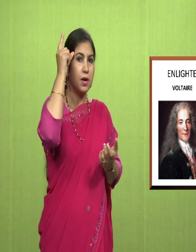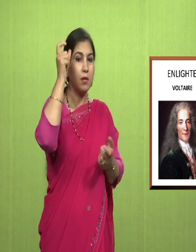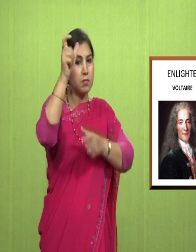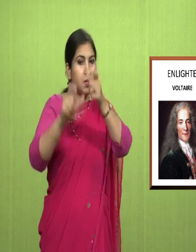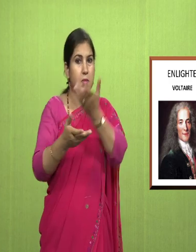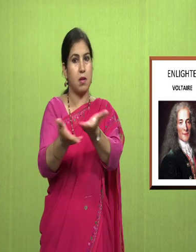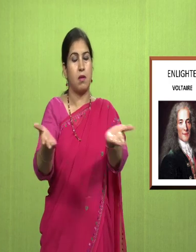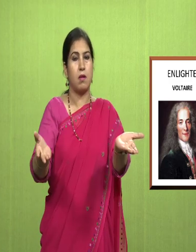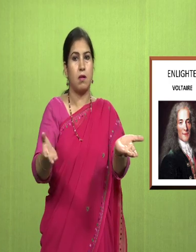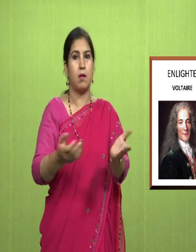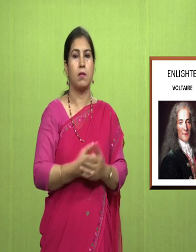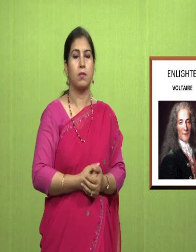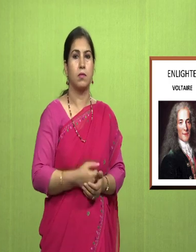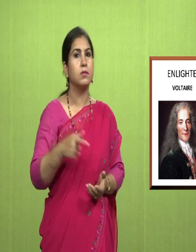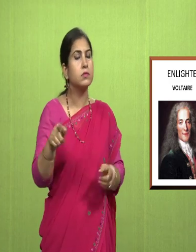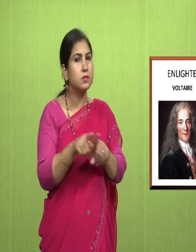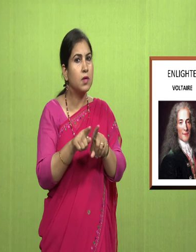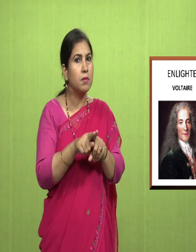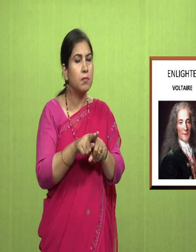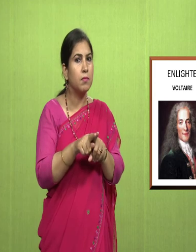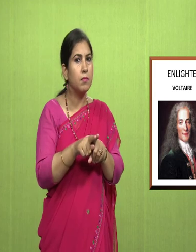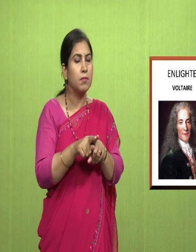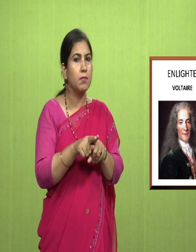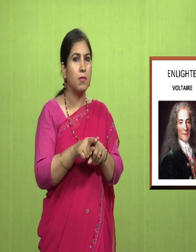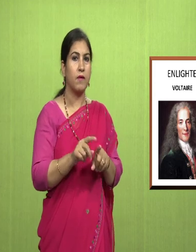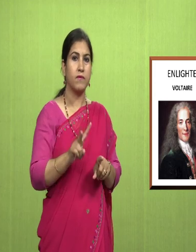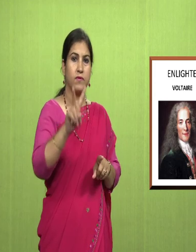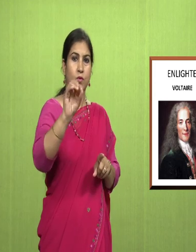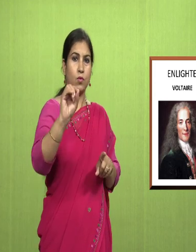thinkers like Voltaire,